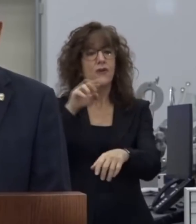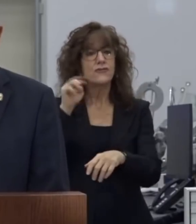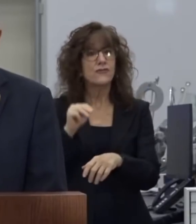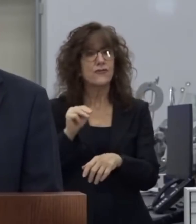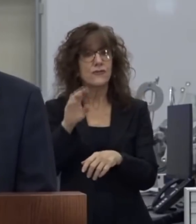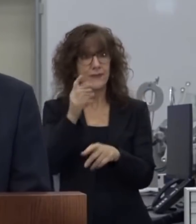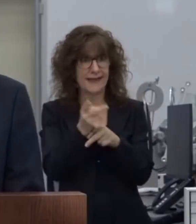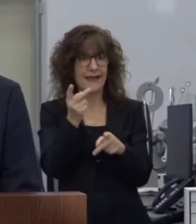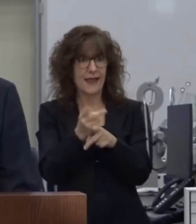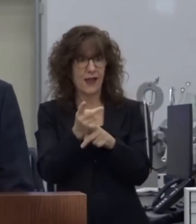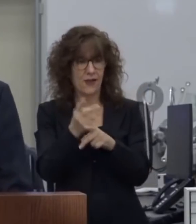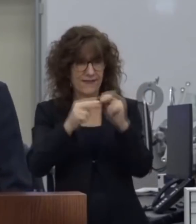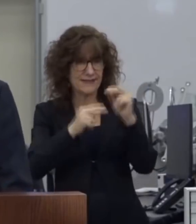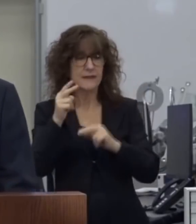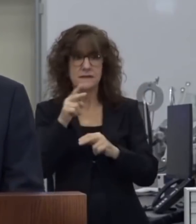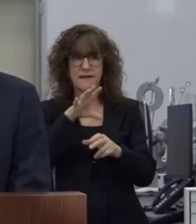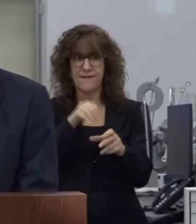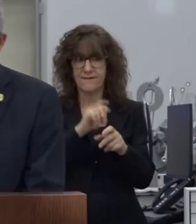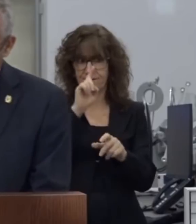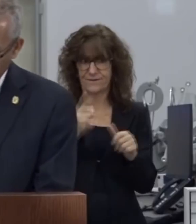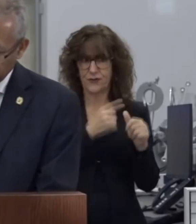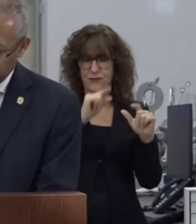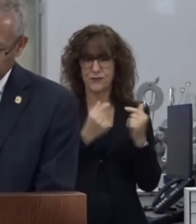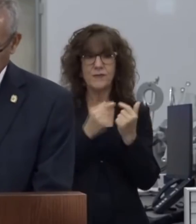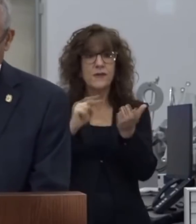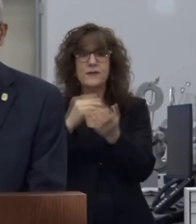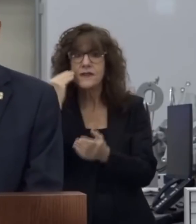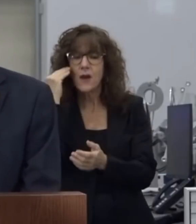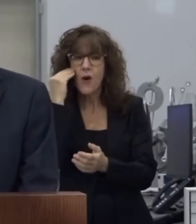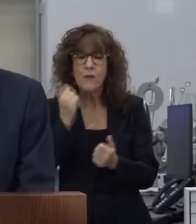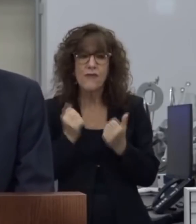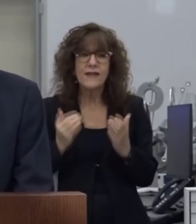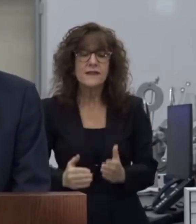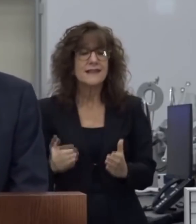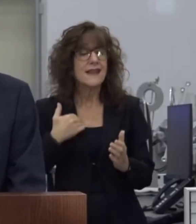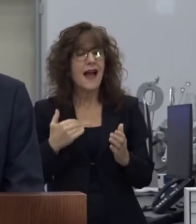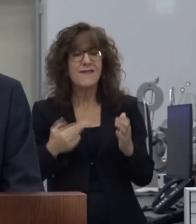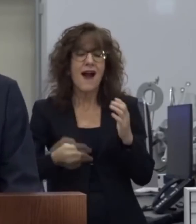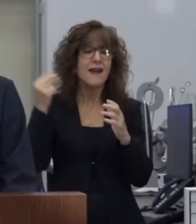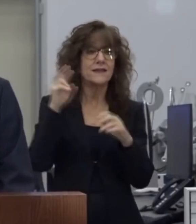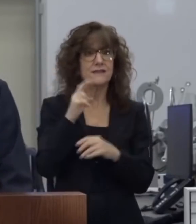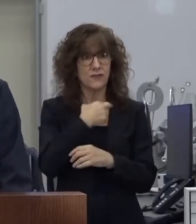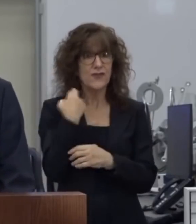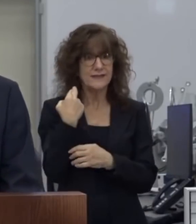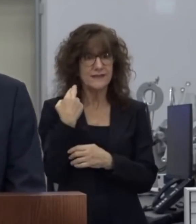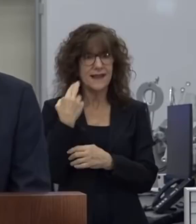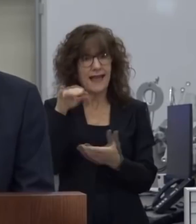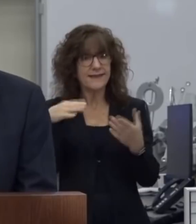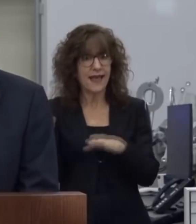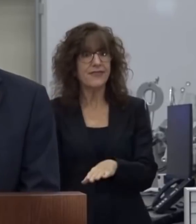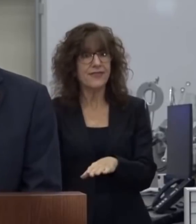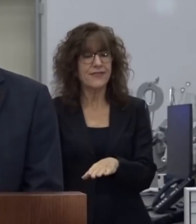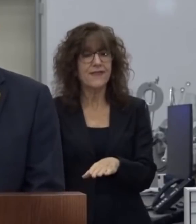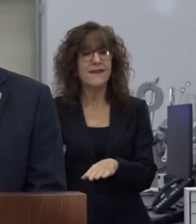also in that first group. Nursing home residents have the highest risk for severe illness and death from COVID-19,